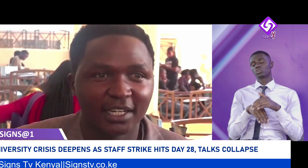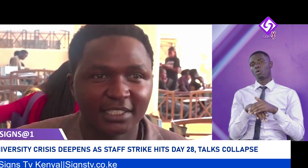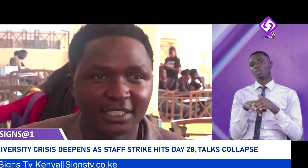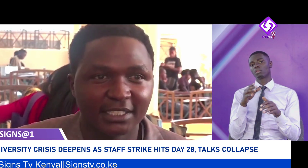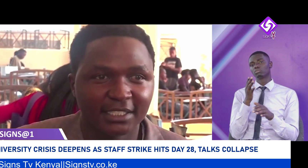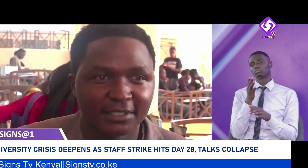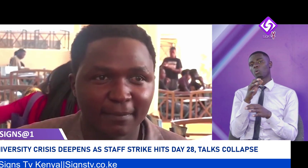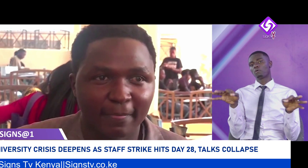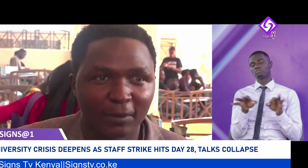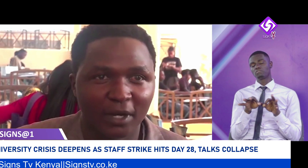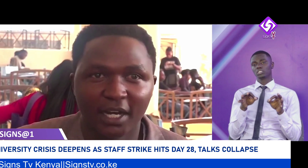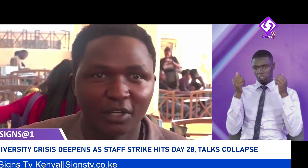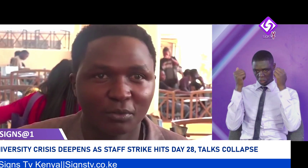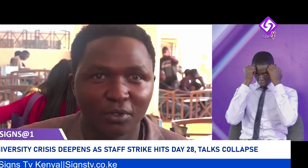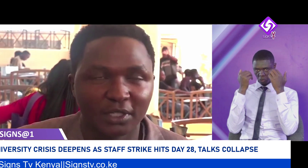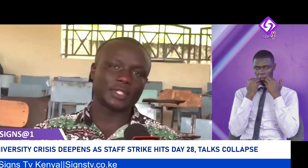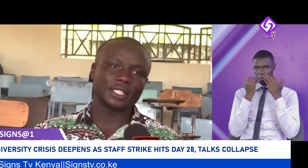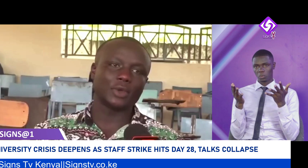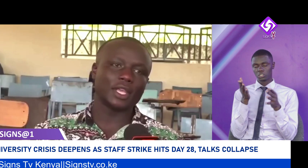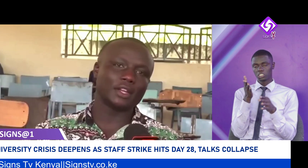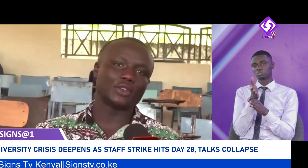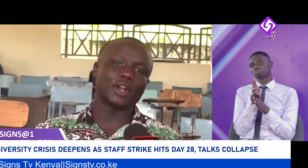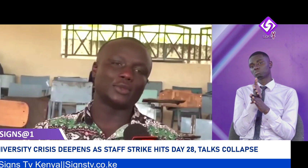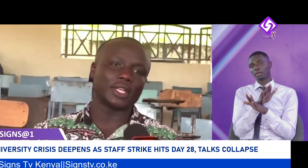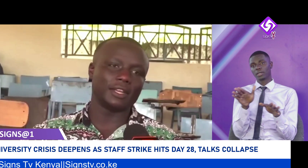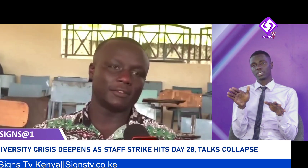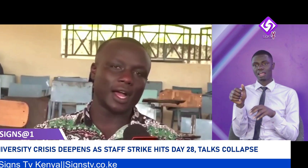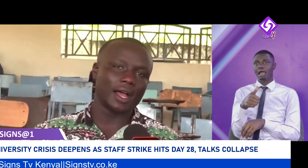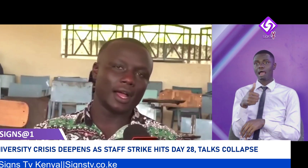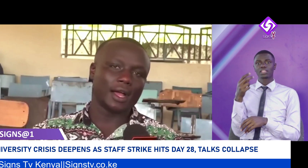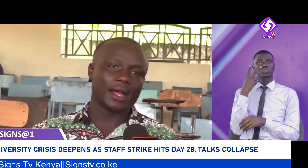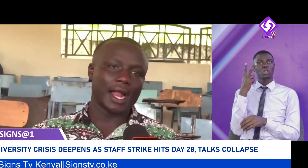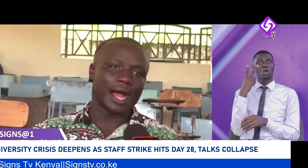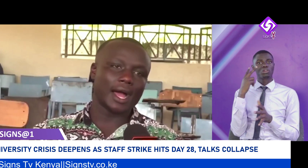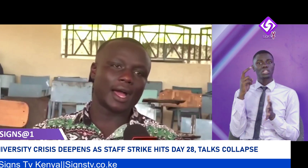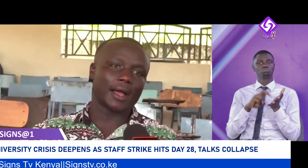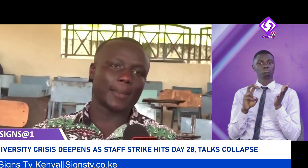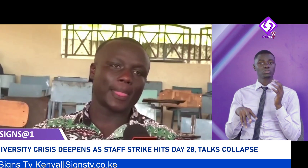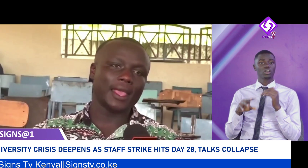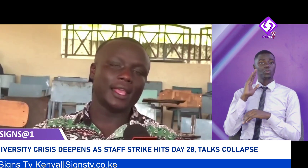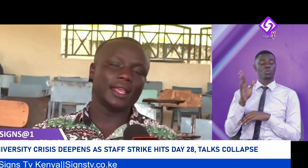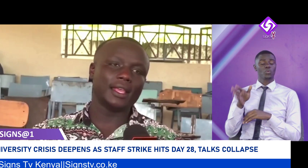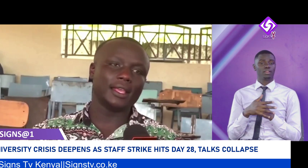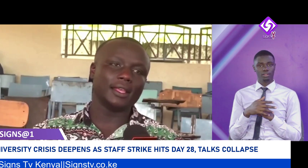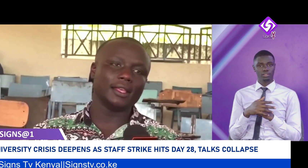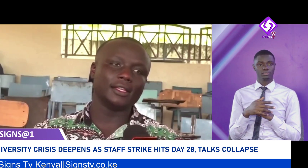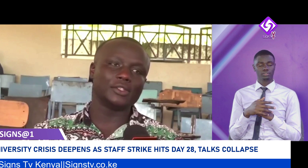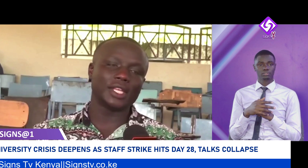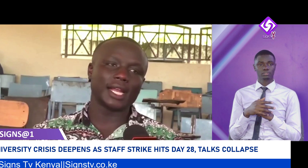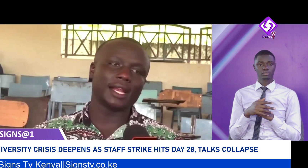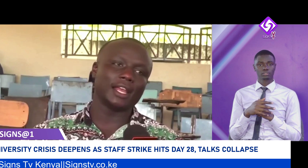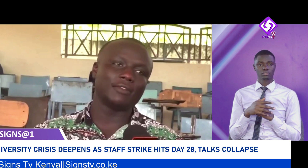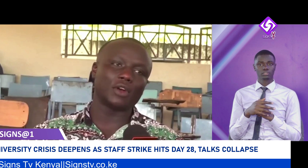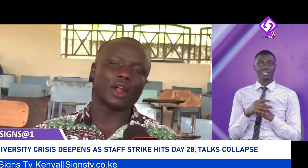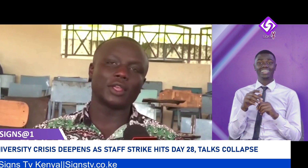yaendelee saizi, tunakaa tu bure. Sisi wengine tunaona tukidifa, na hii issue ikiendelea hivi naona wengi